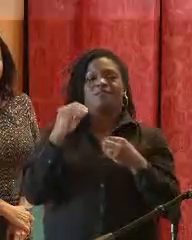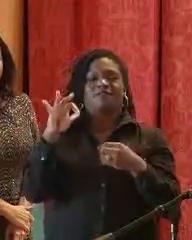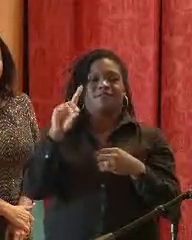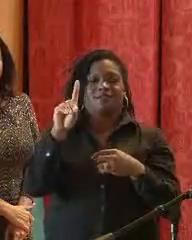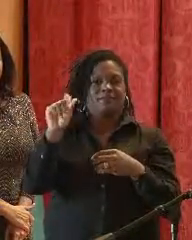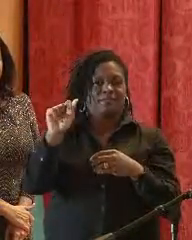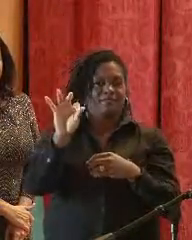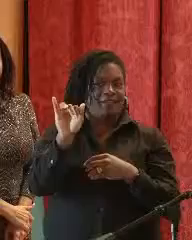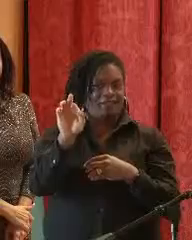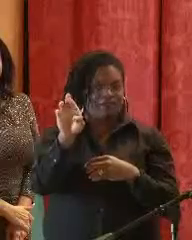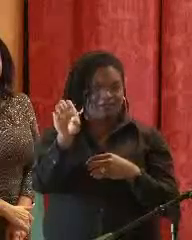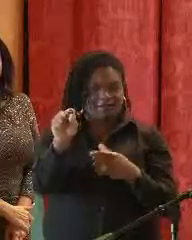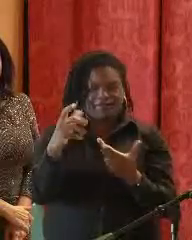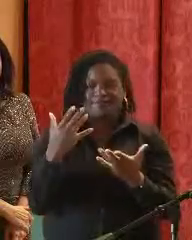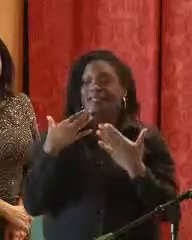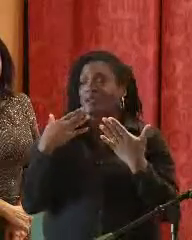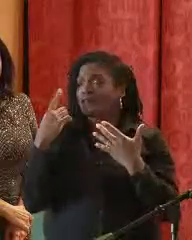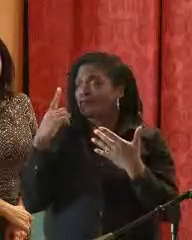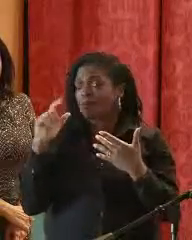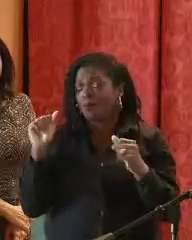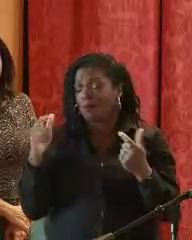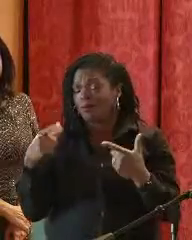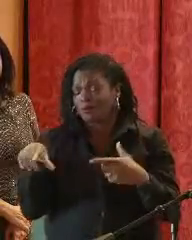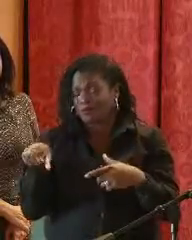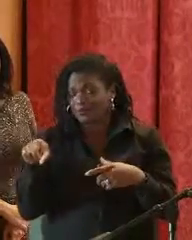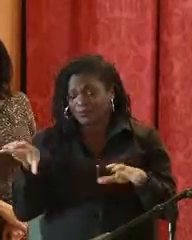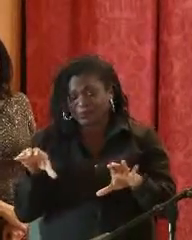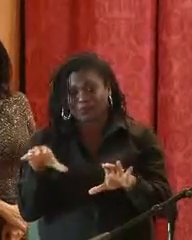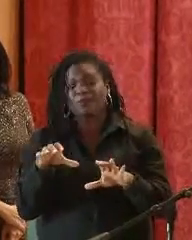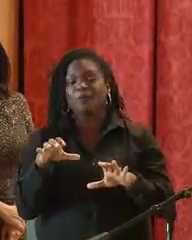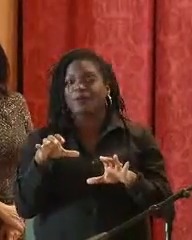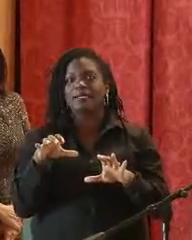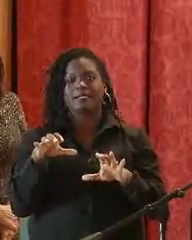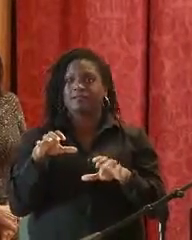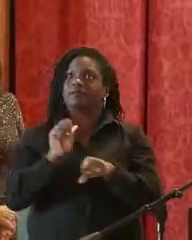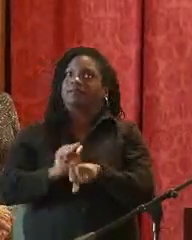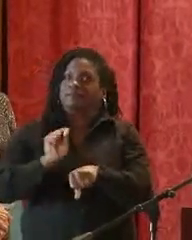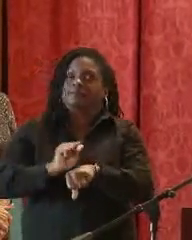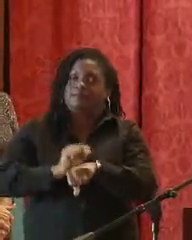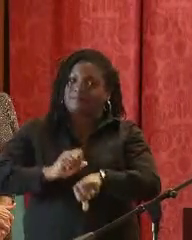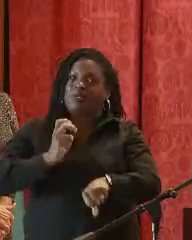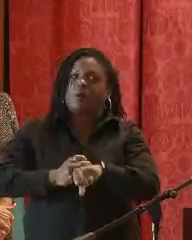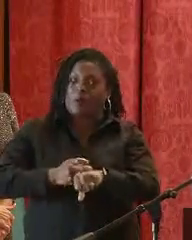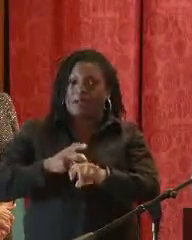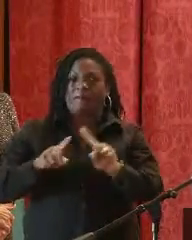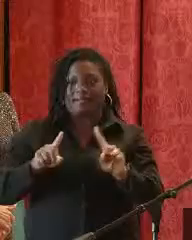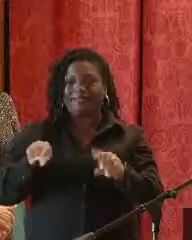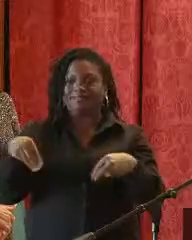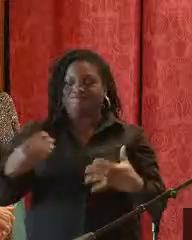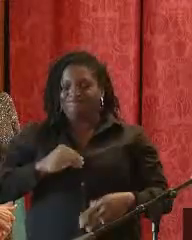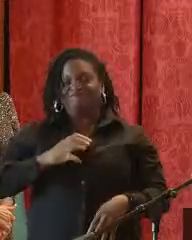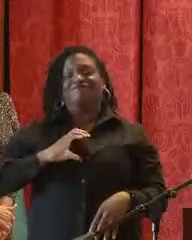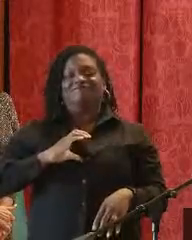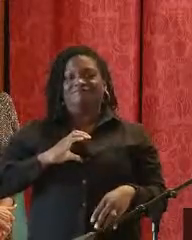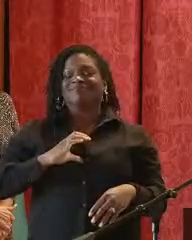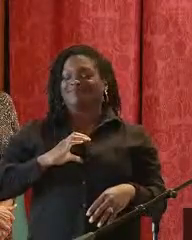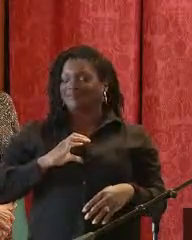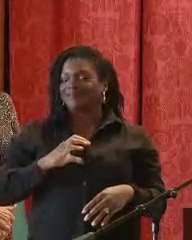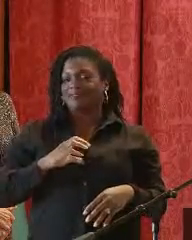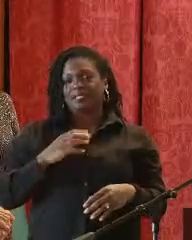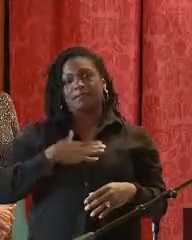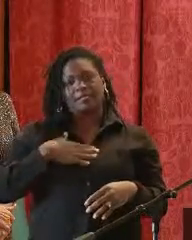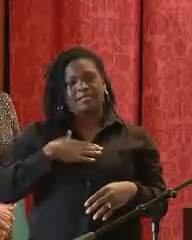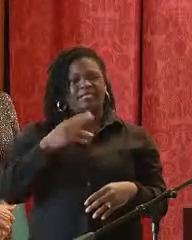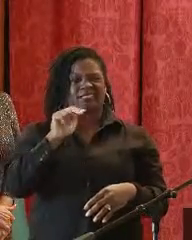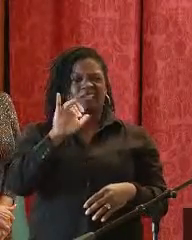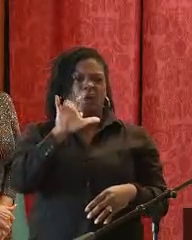do. It's a task, but it's a rewarding task. And I want to ask you to keep Ms. Nicole Williams in your prayers.